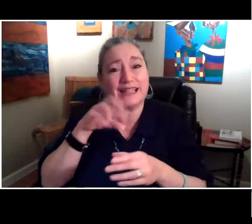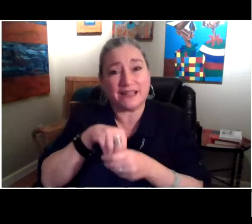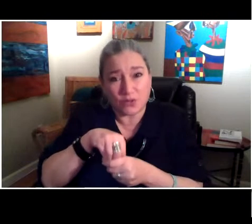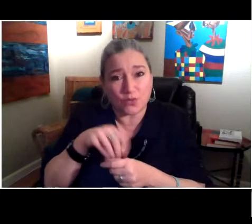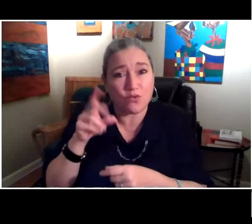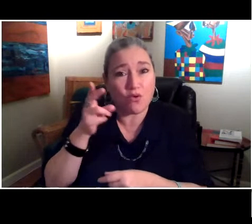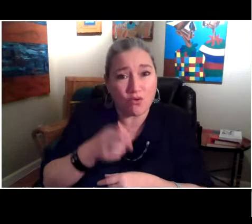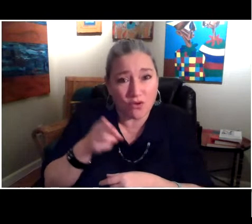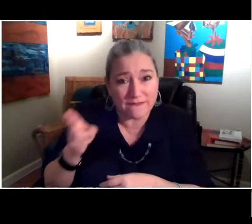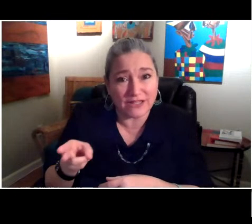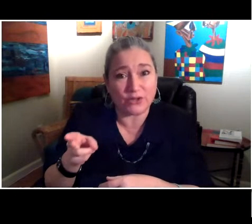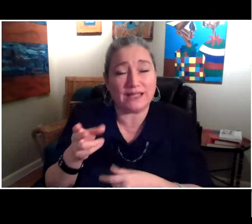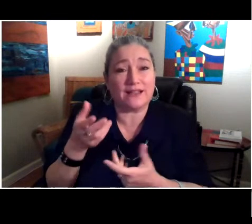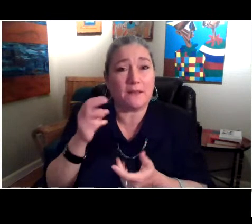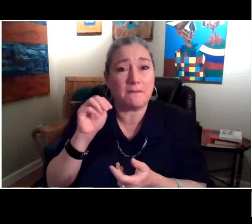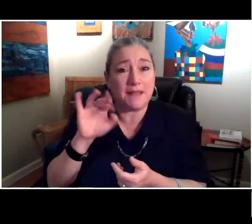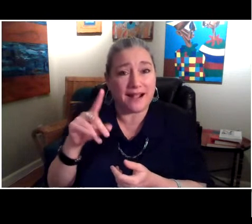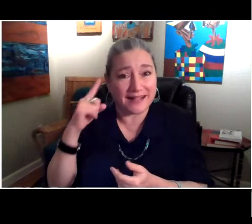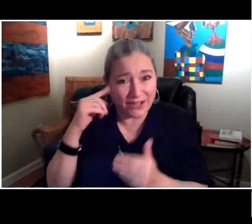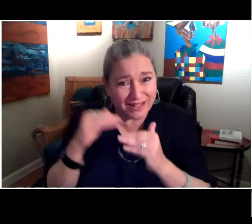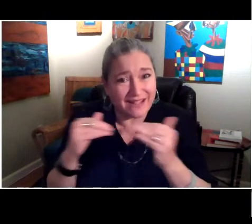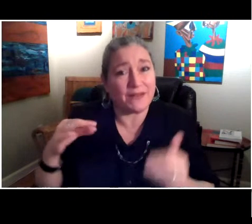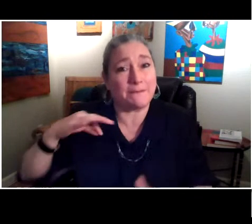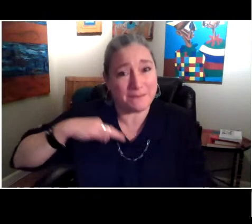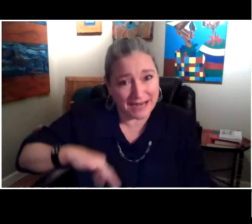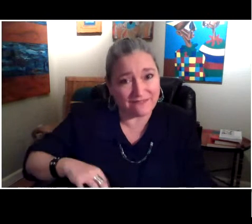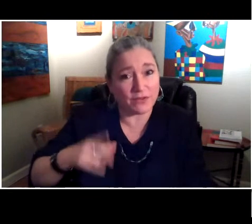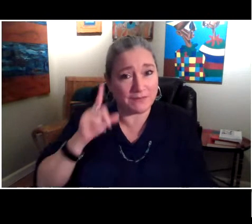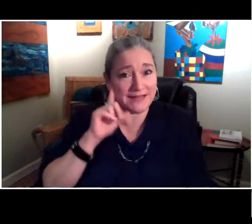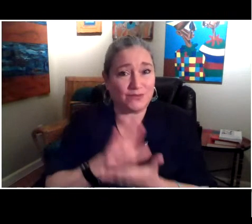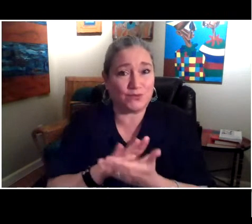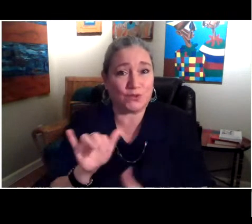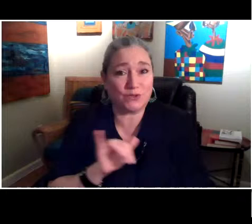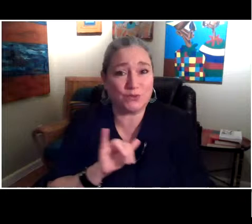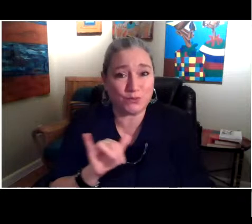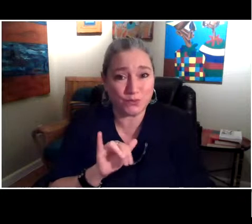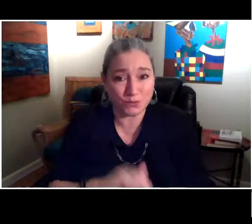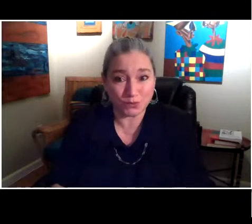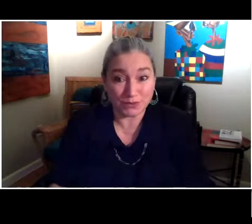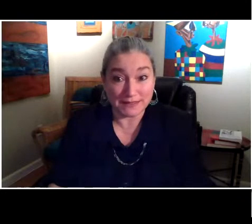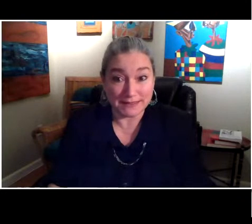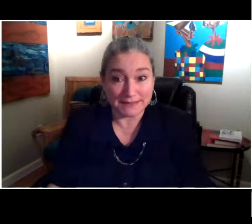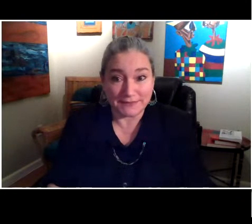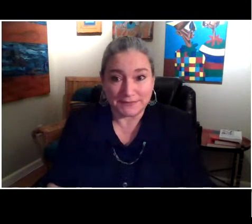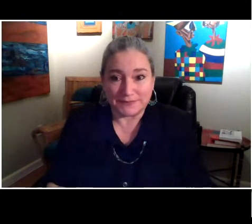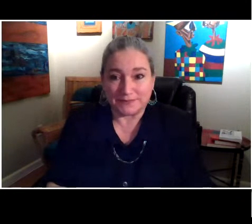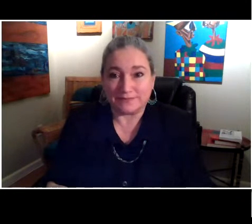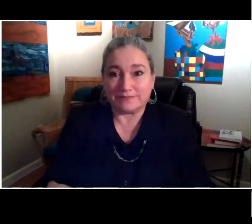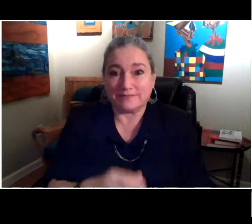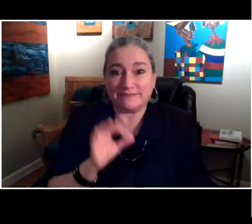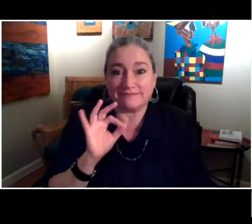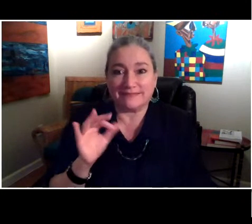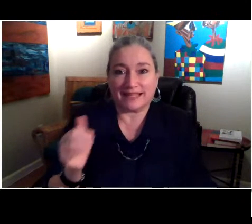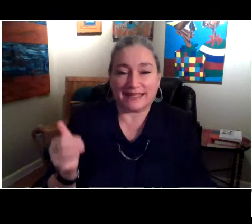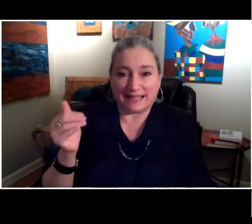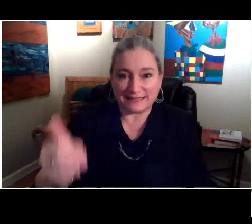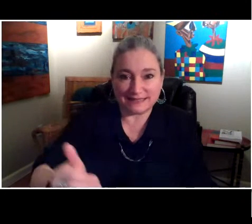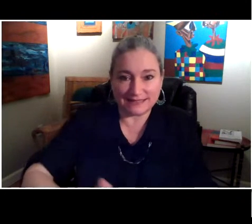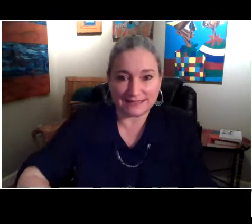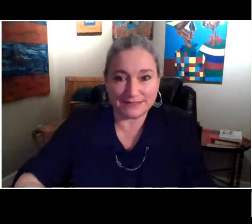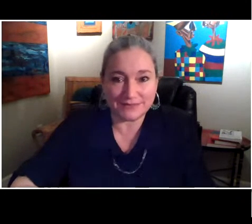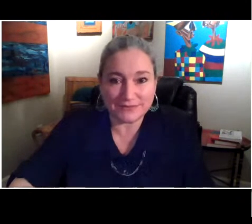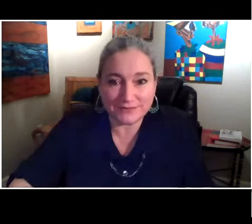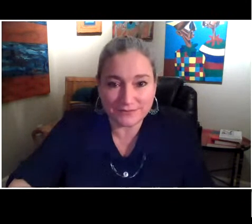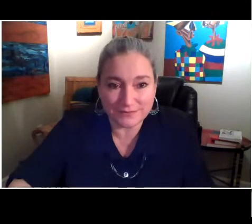audiogram that determines the course of your life and where you're going to go. And somebody who has a mild level of